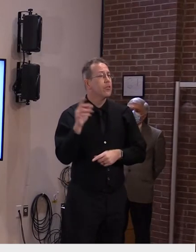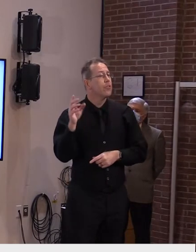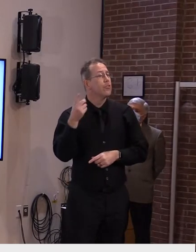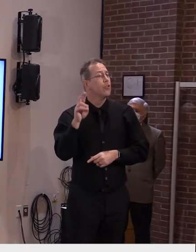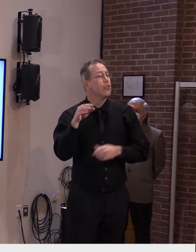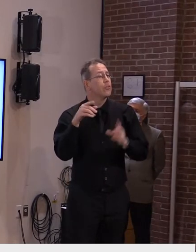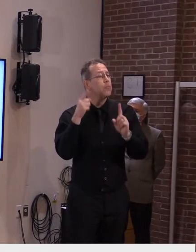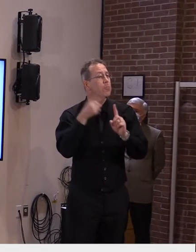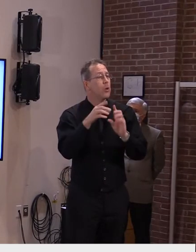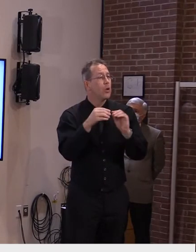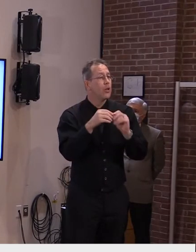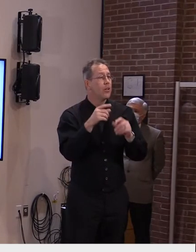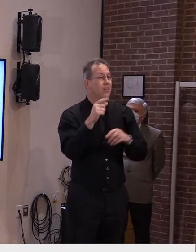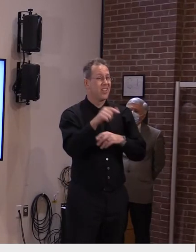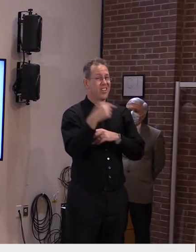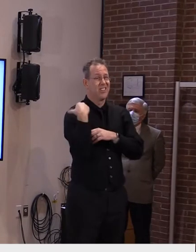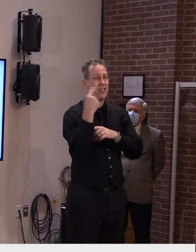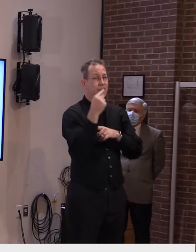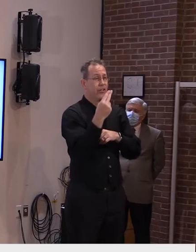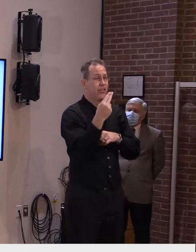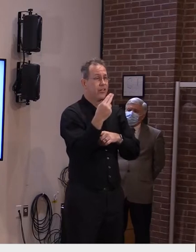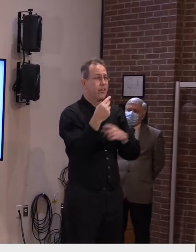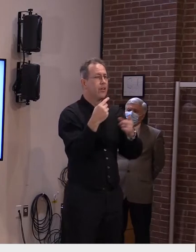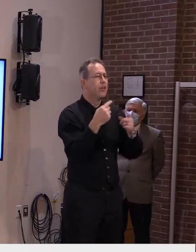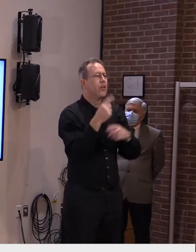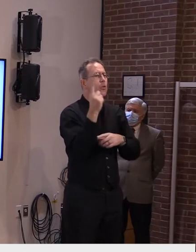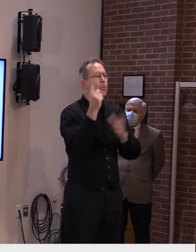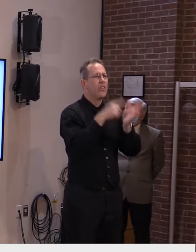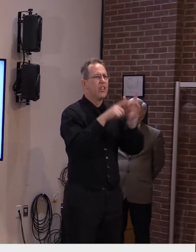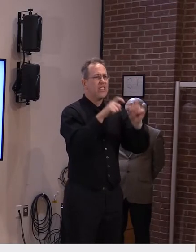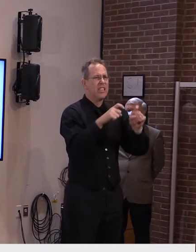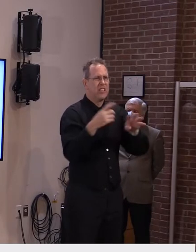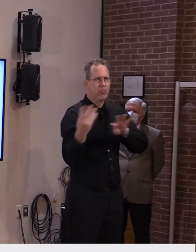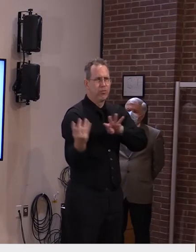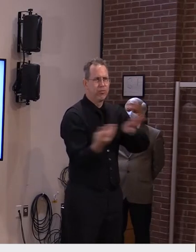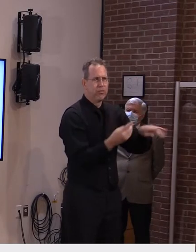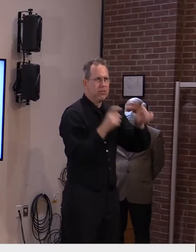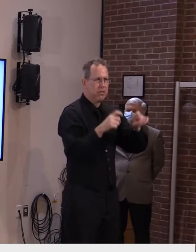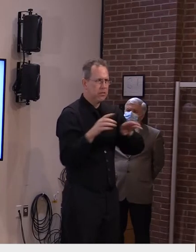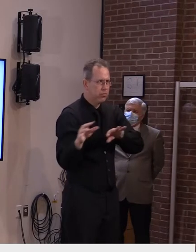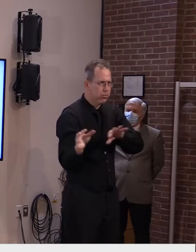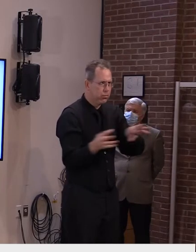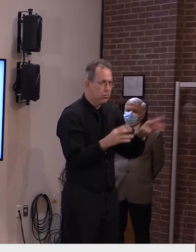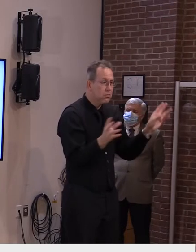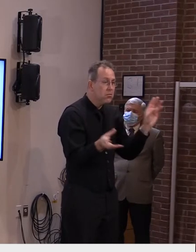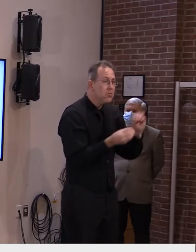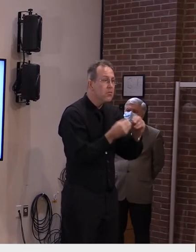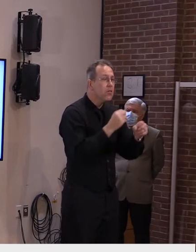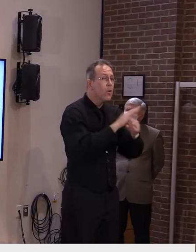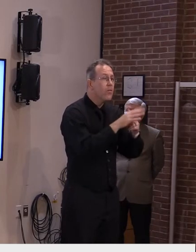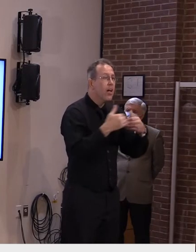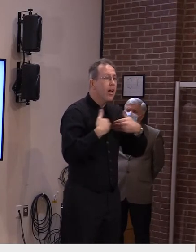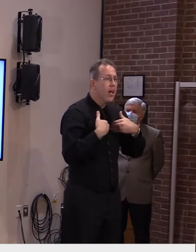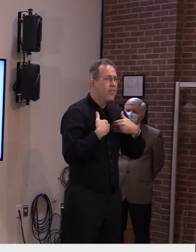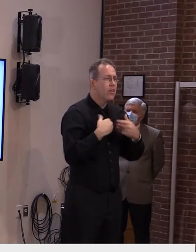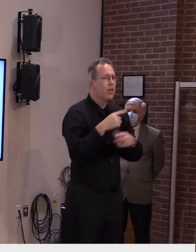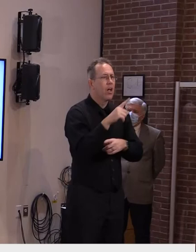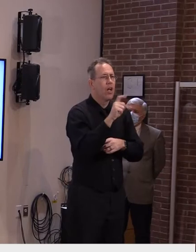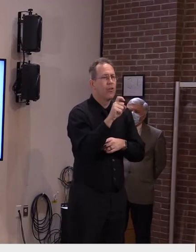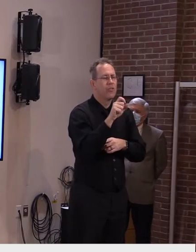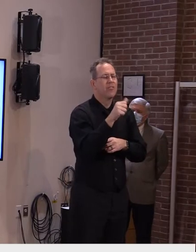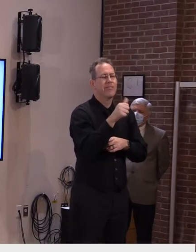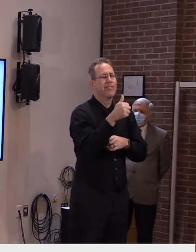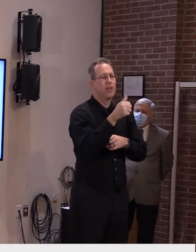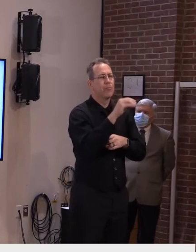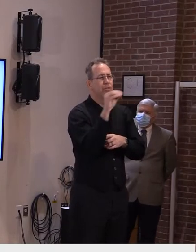year, you know, about 1,000 tests were conducted, and we had about 100 positive results, so a 10% positivity rate. It just shows you that you're not